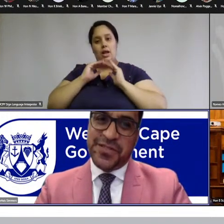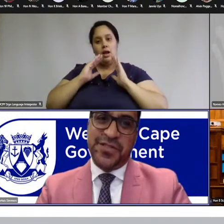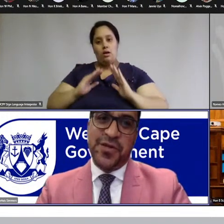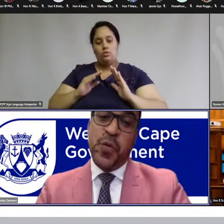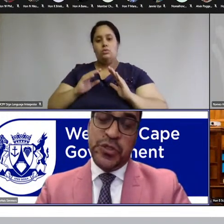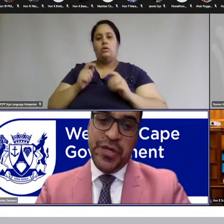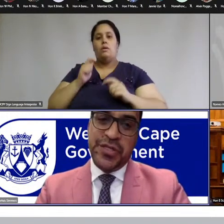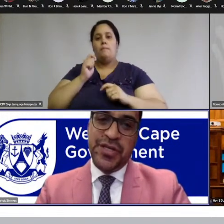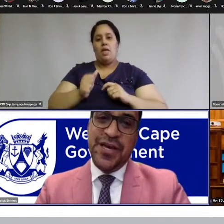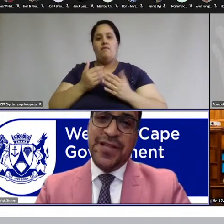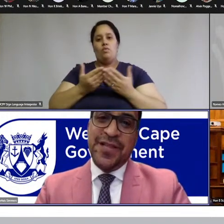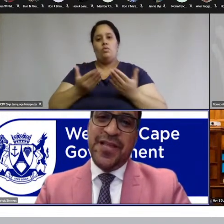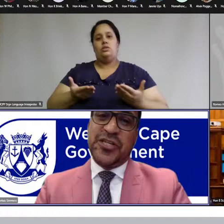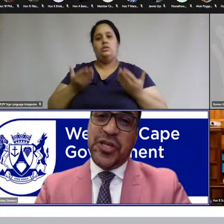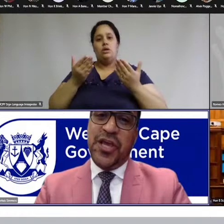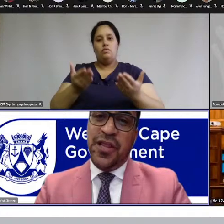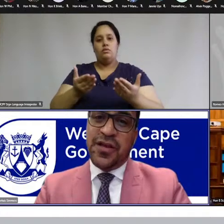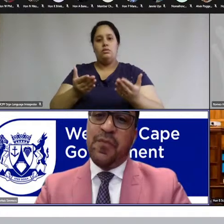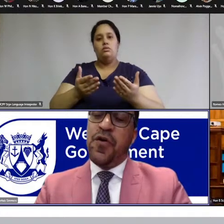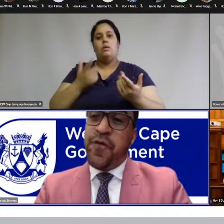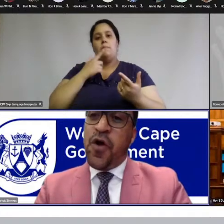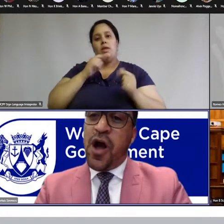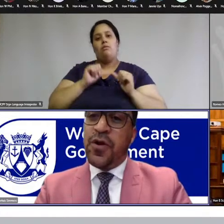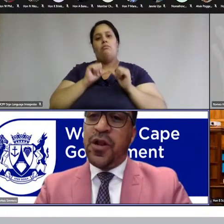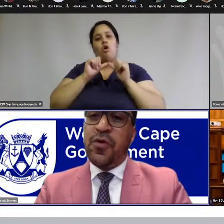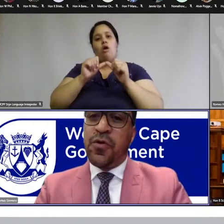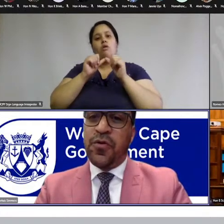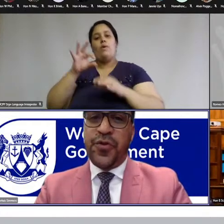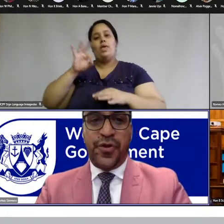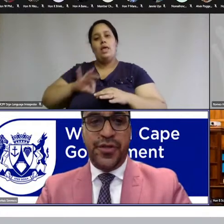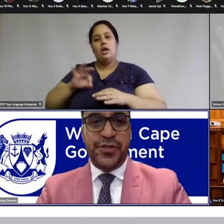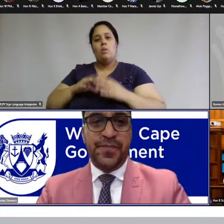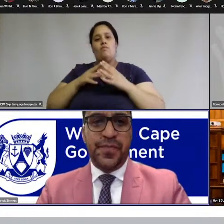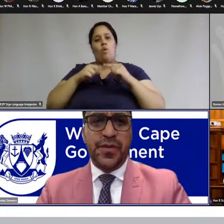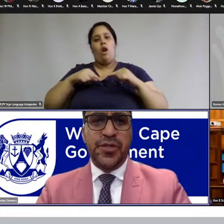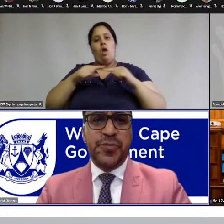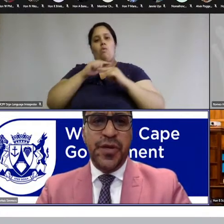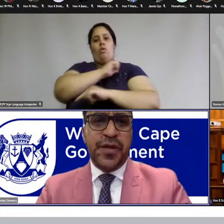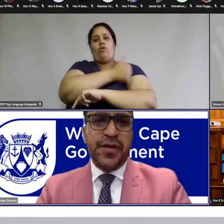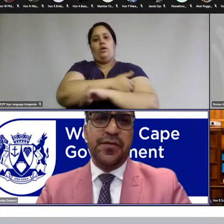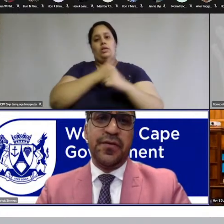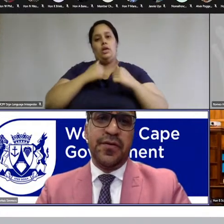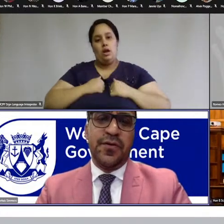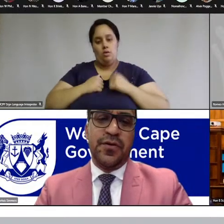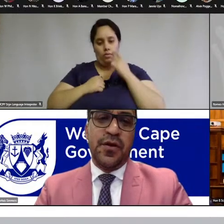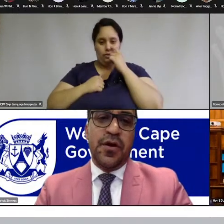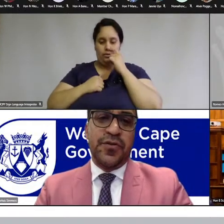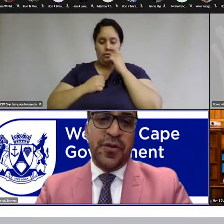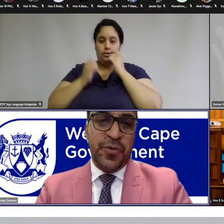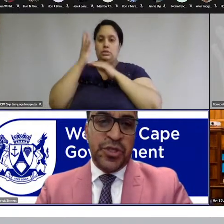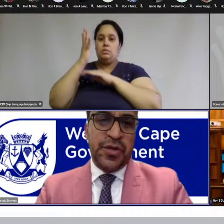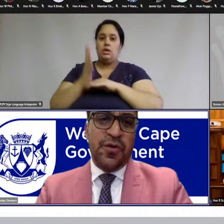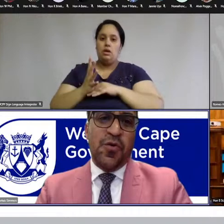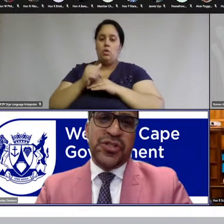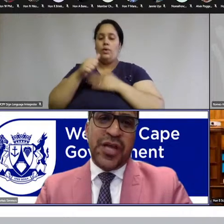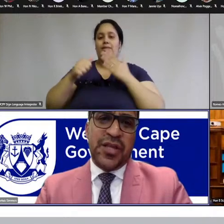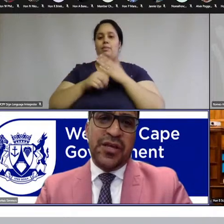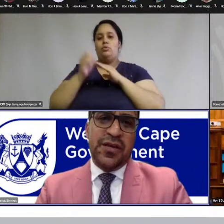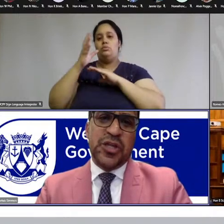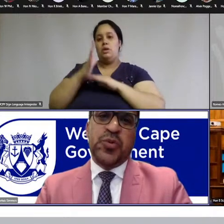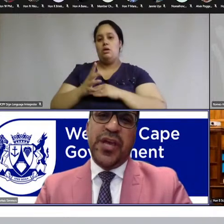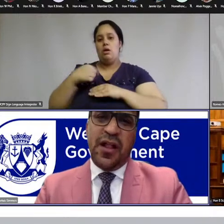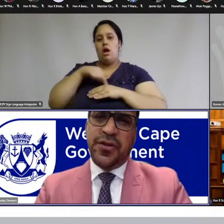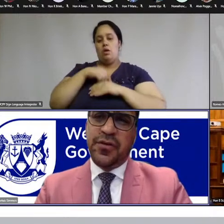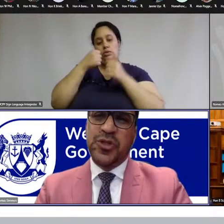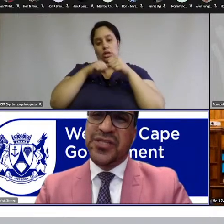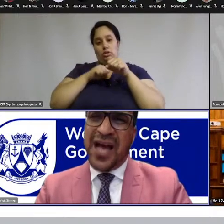the services, which means there's a steady income for our local authorities. Speaker, Deputy Speaker, ons